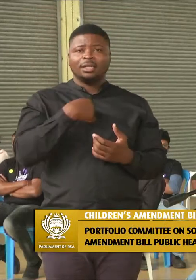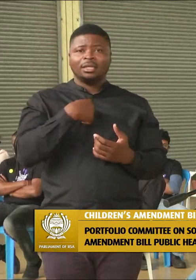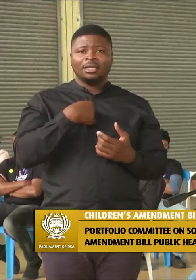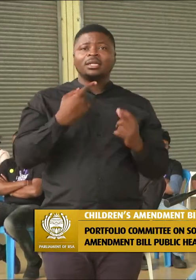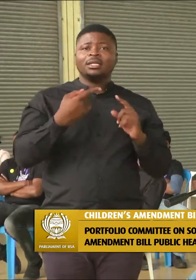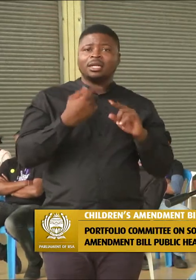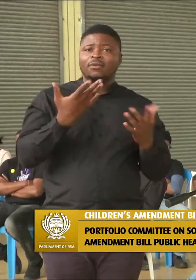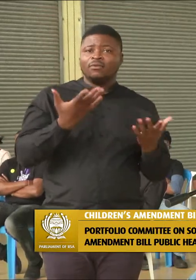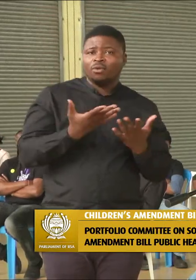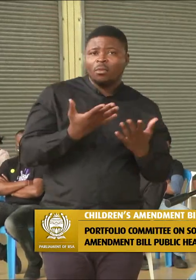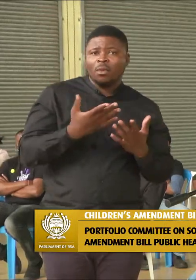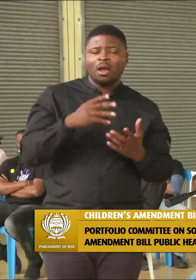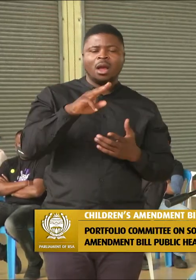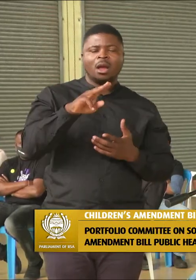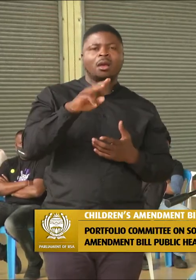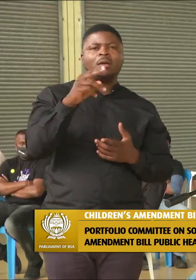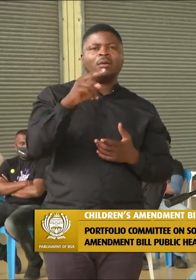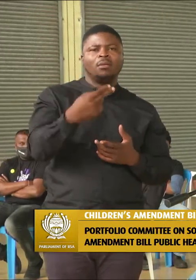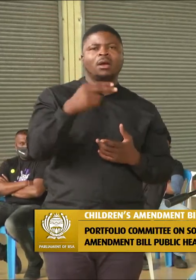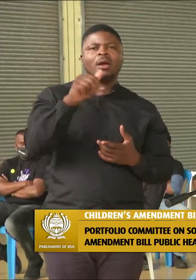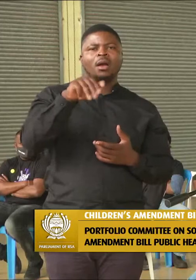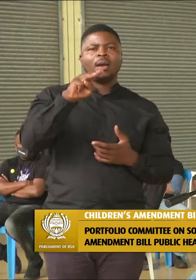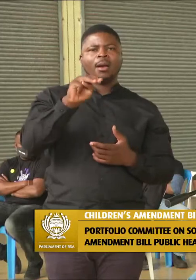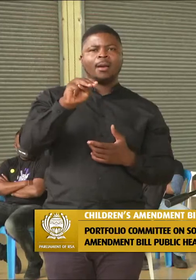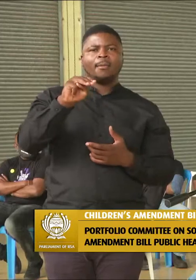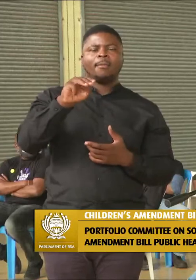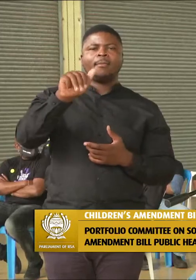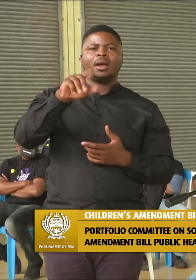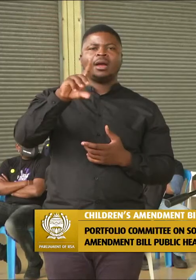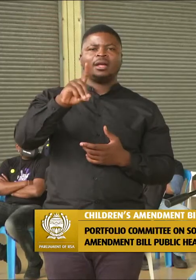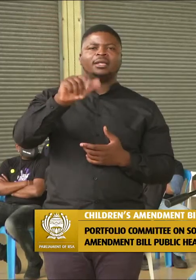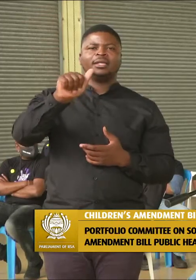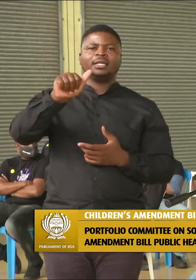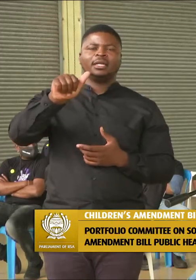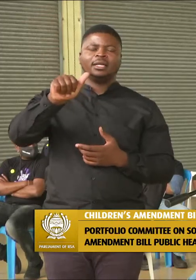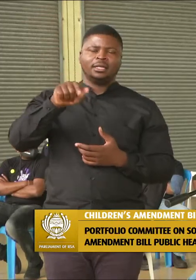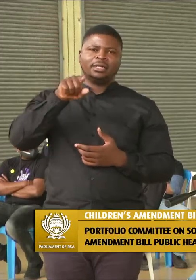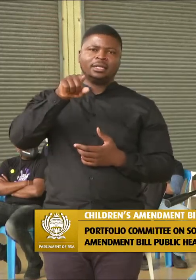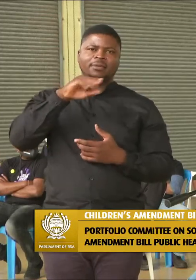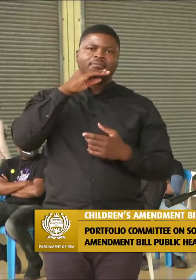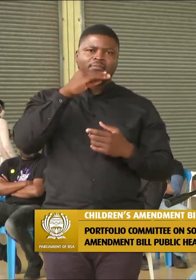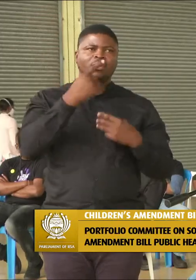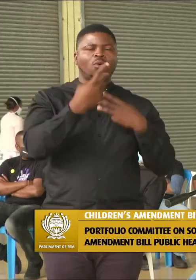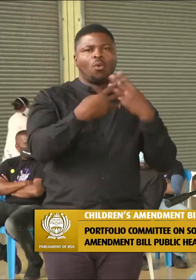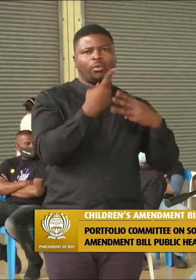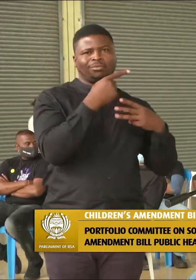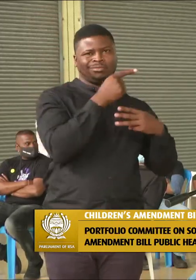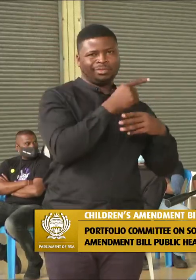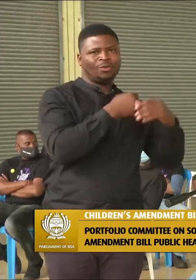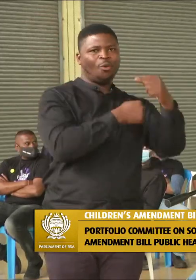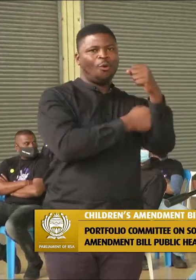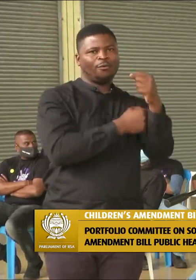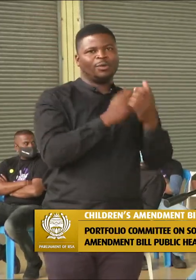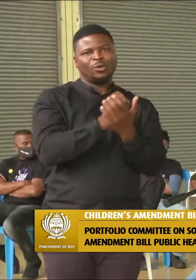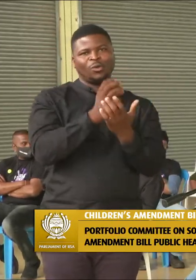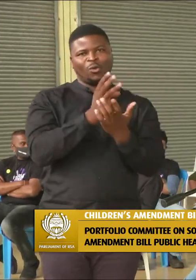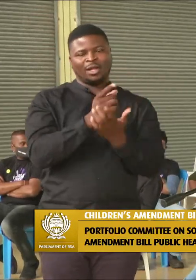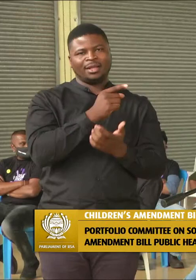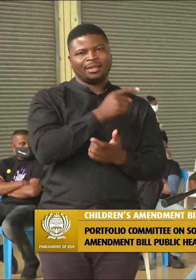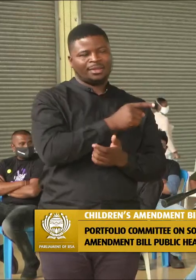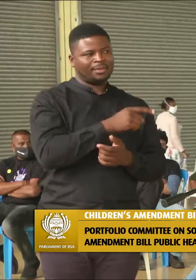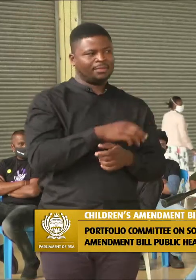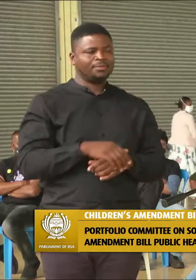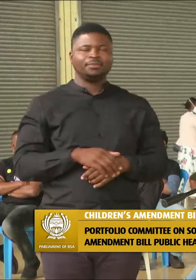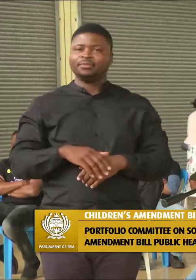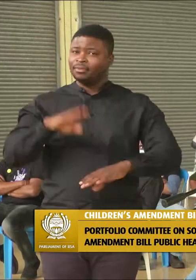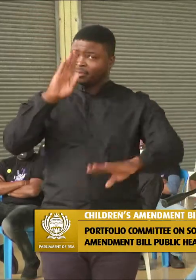Hammersdale. Ilokishi laseMpumalanga liseHammersdale. Thank you, ma'am. Siyabonga.